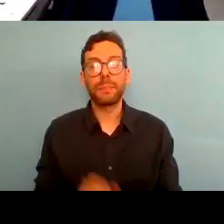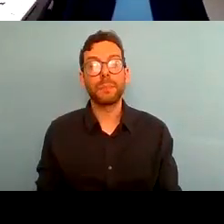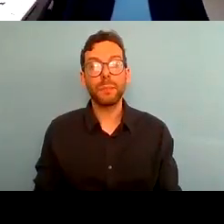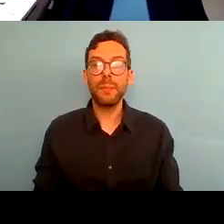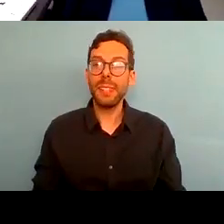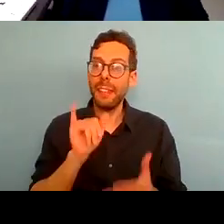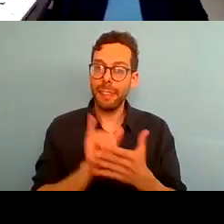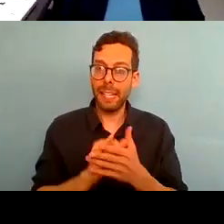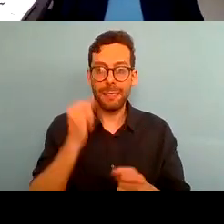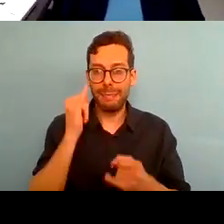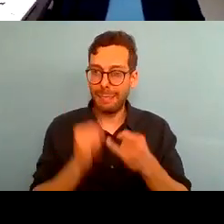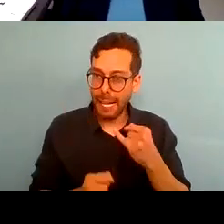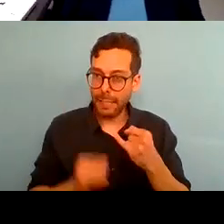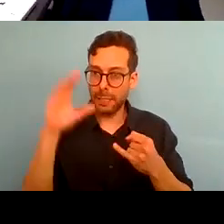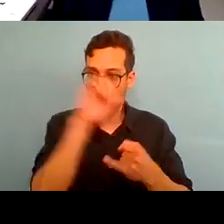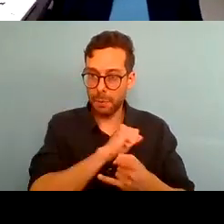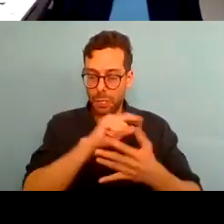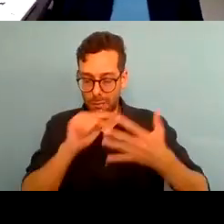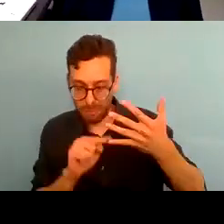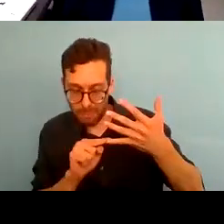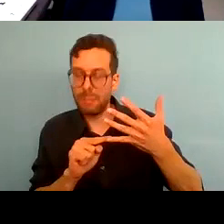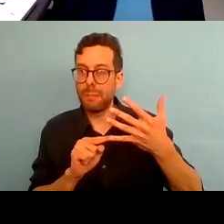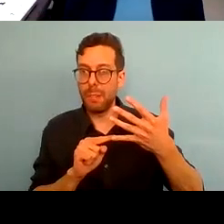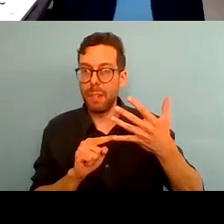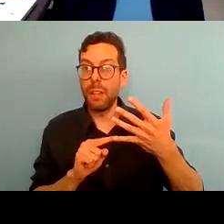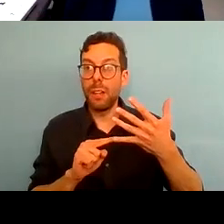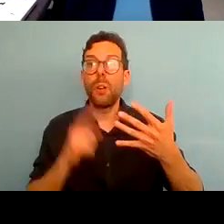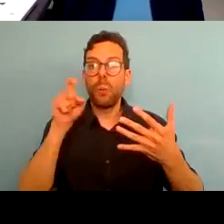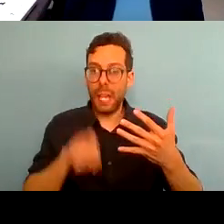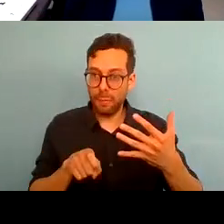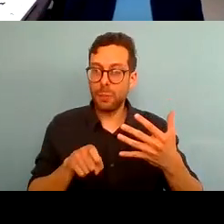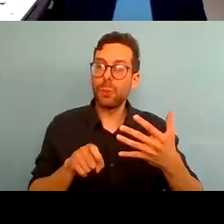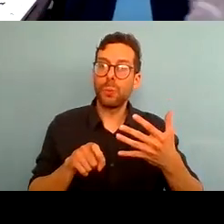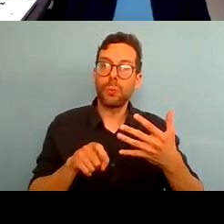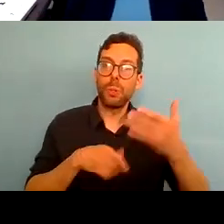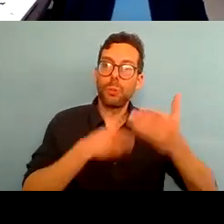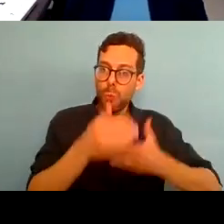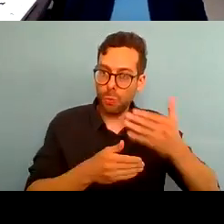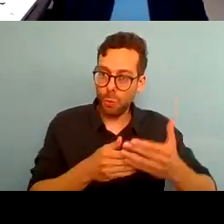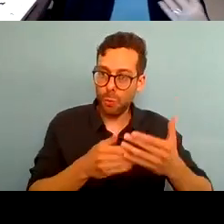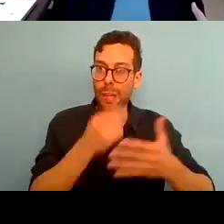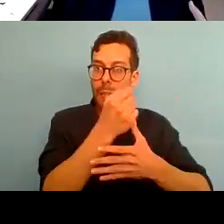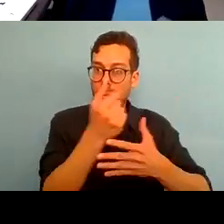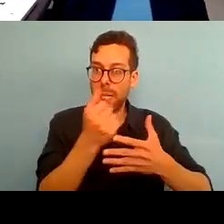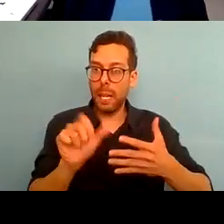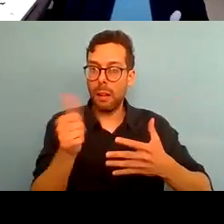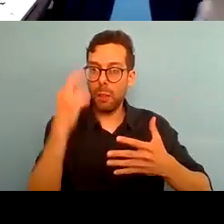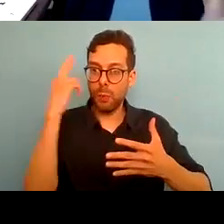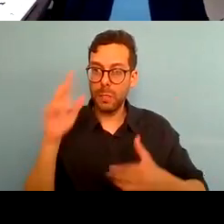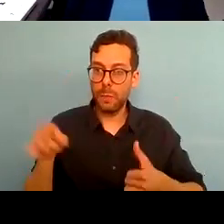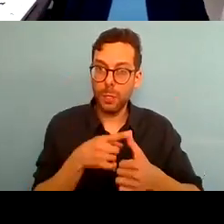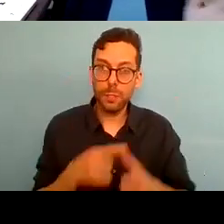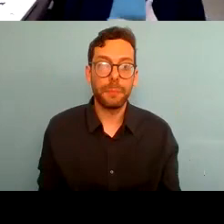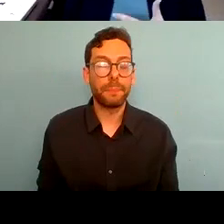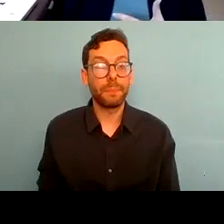are things that we do need to think about after we've gone through a lot of other things. Now, the fourth A is adjust. I don't know if